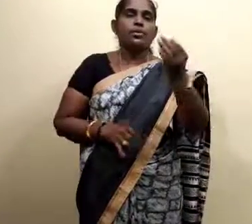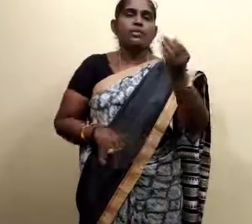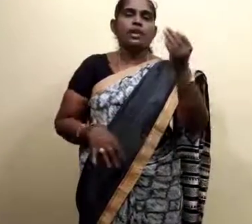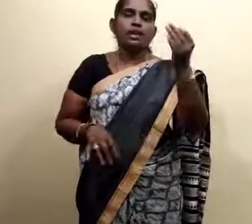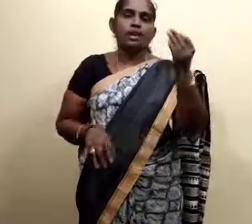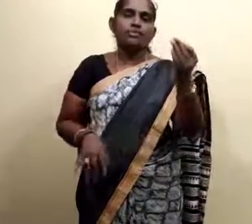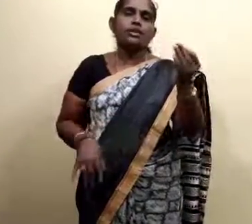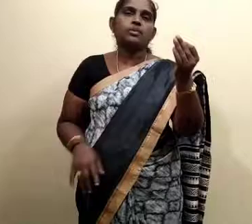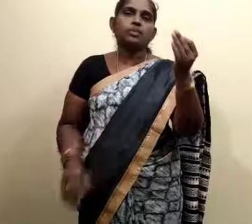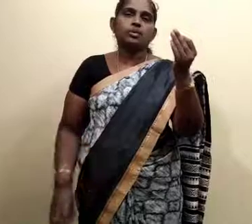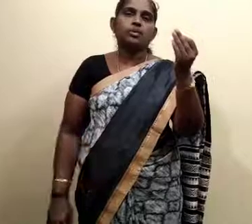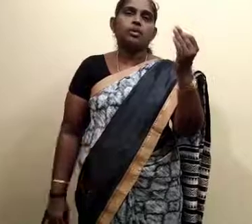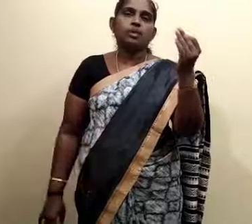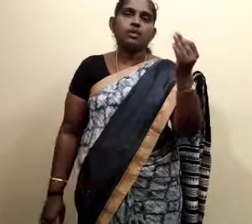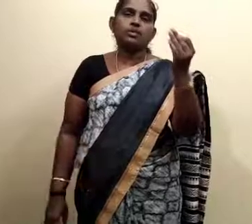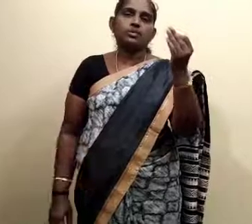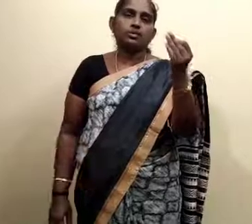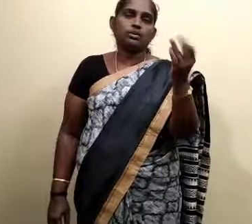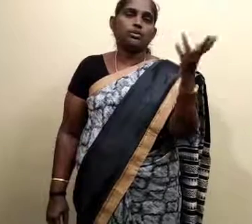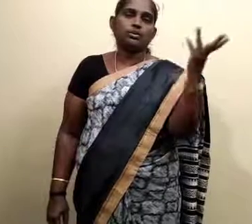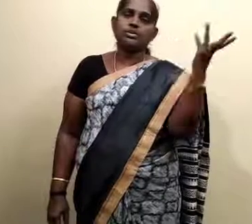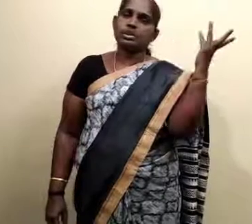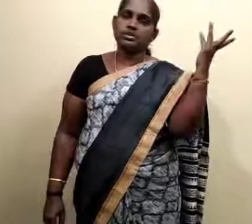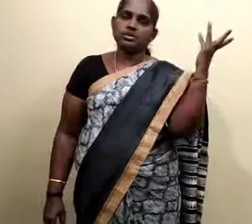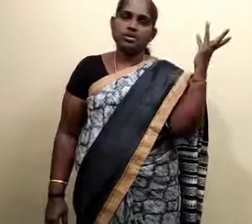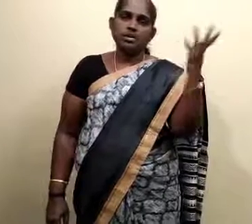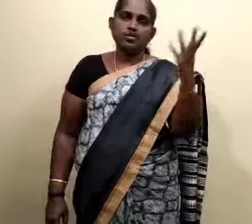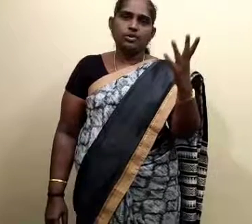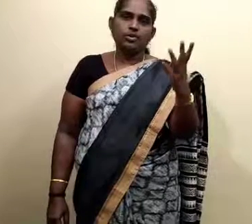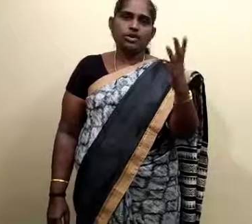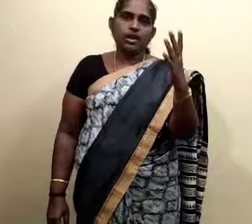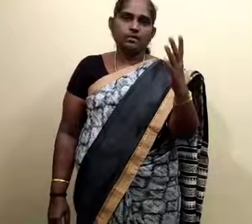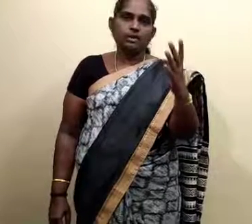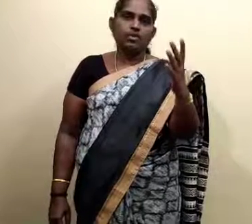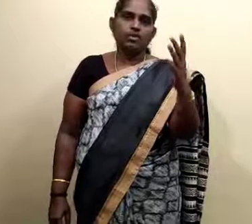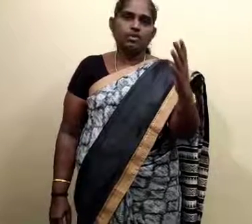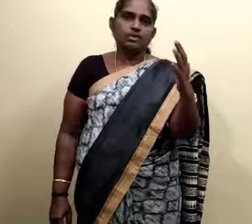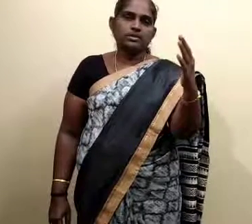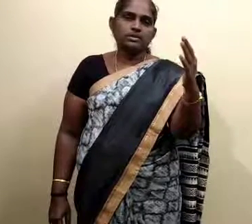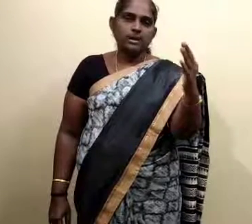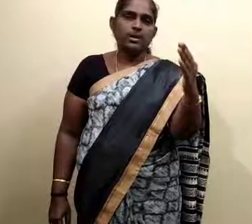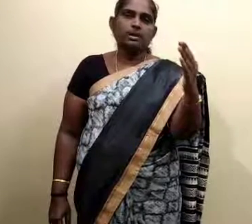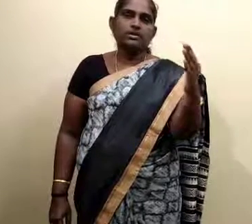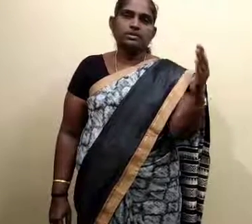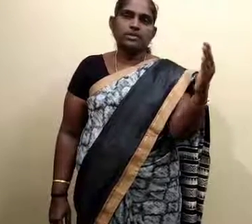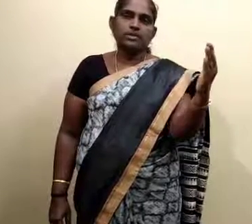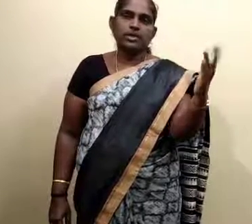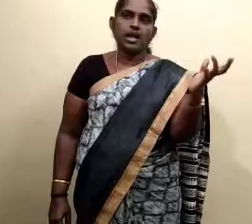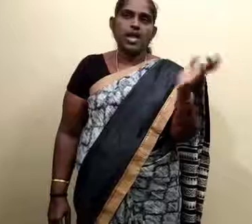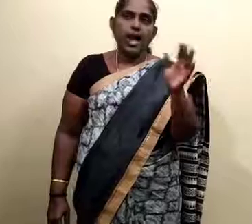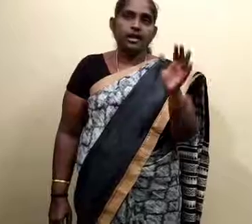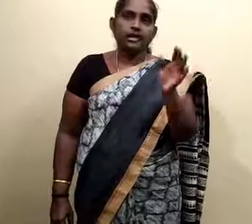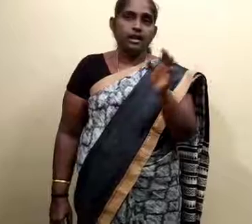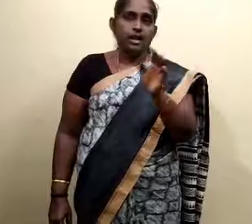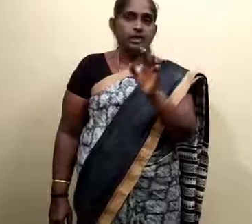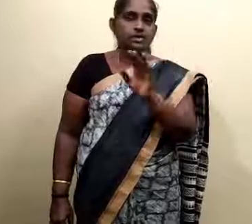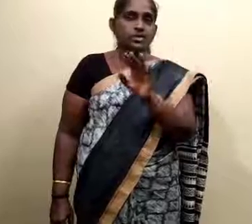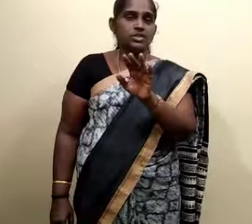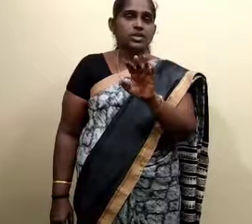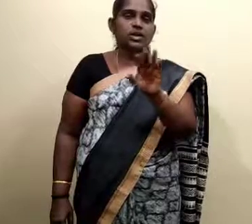Port Liverpool was close to it. Port Liverpool was very close to it. And